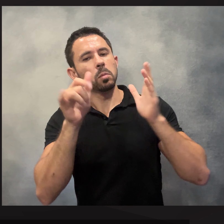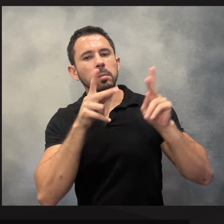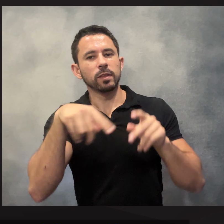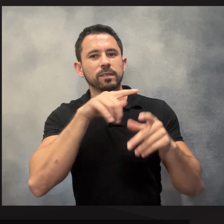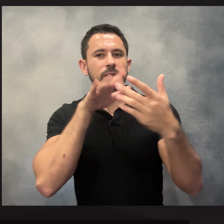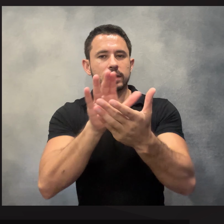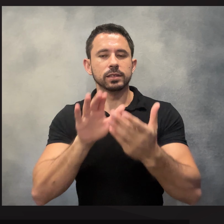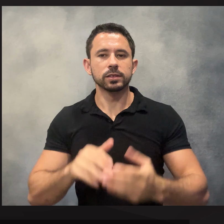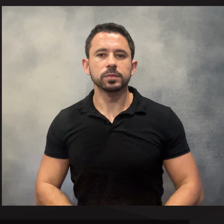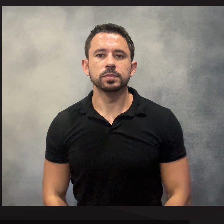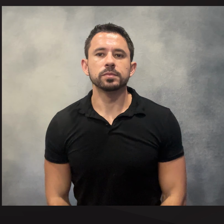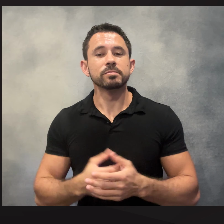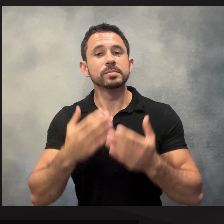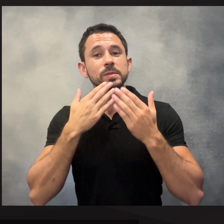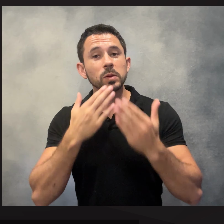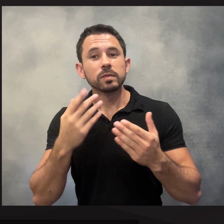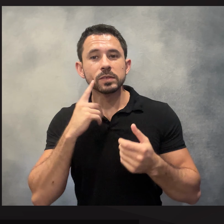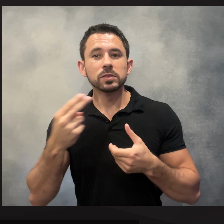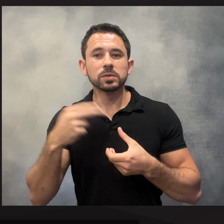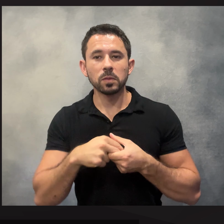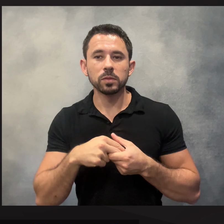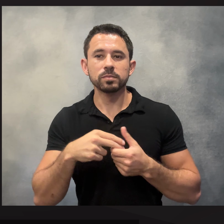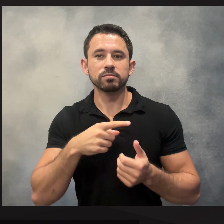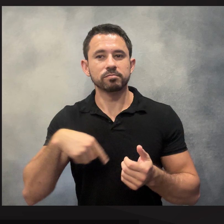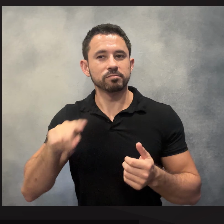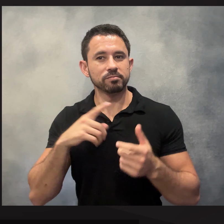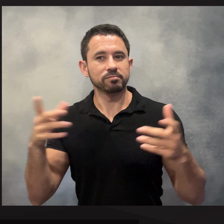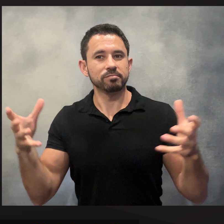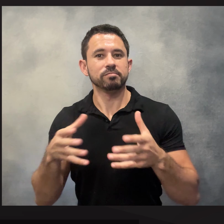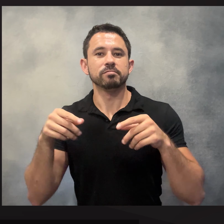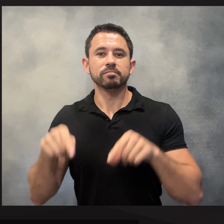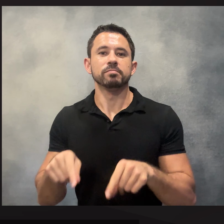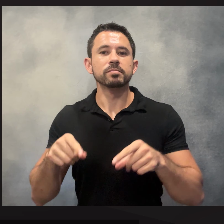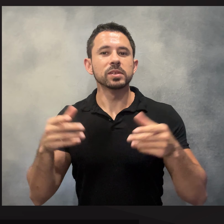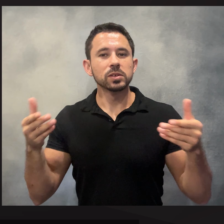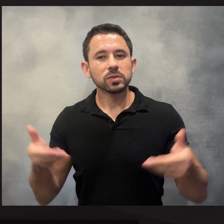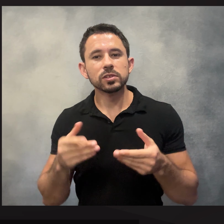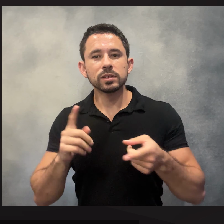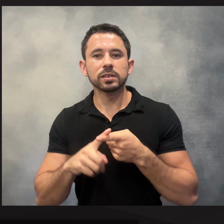Thank you for joining me on this Introduction to New York Open Data class.